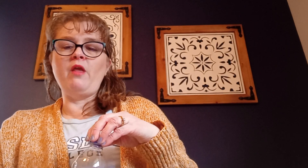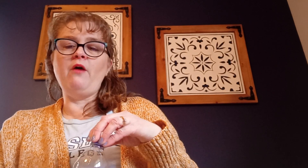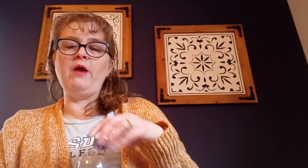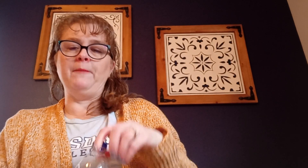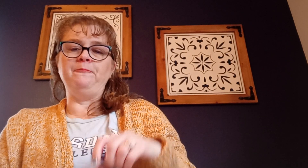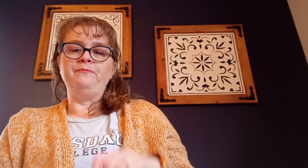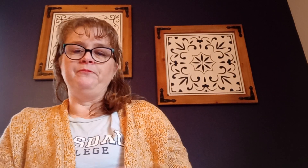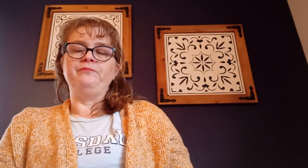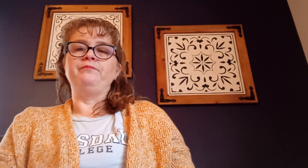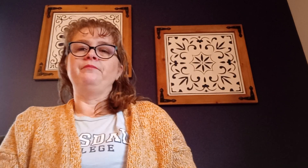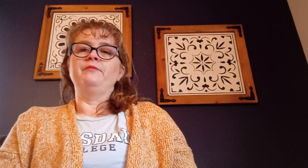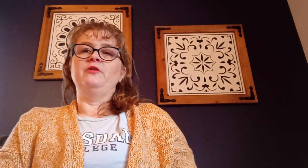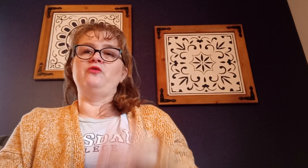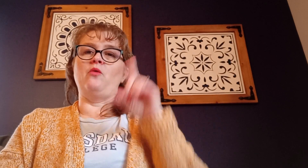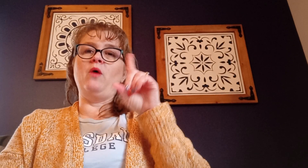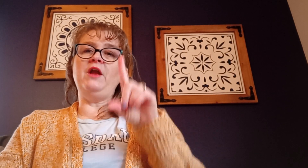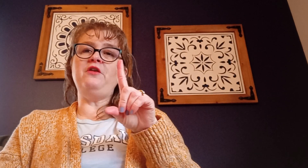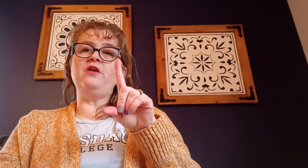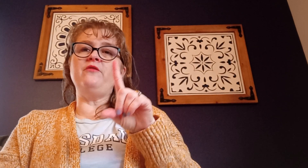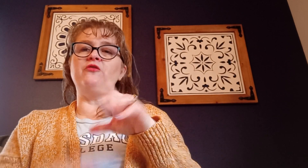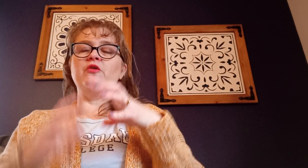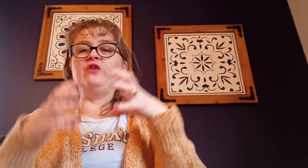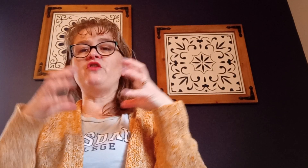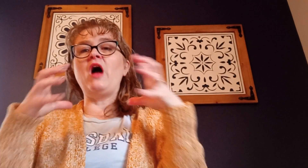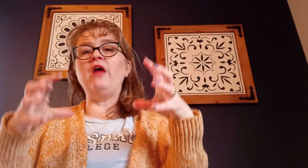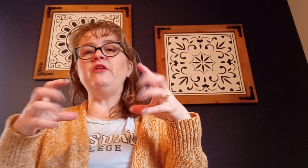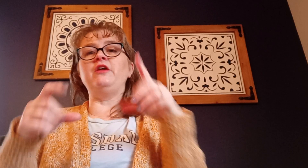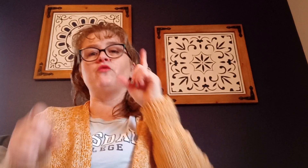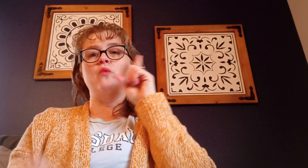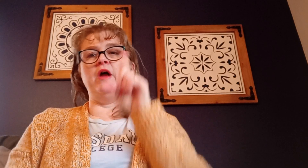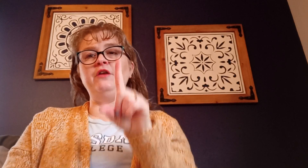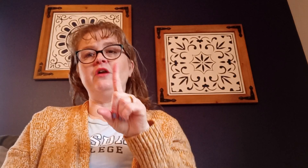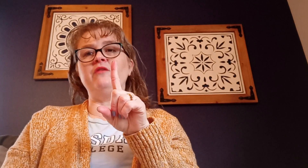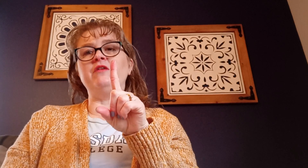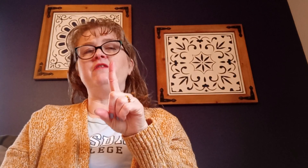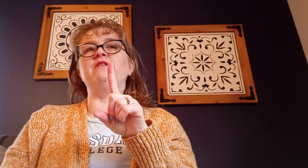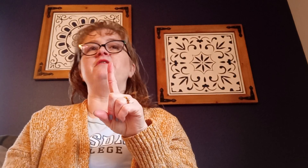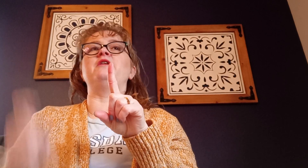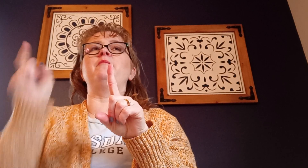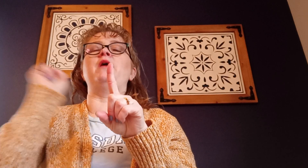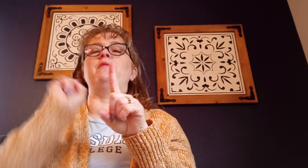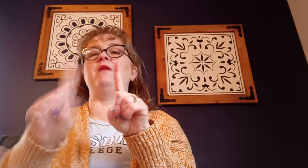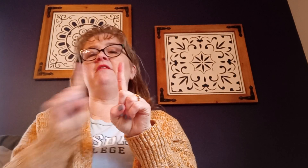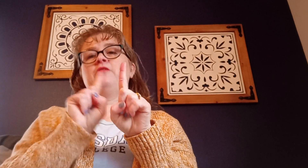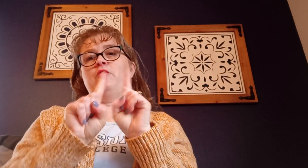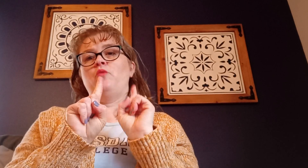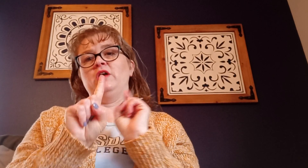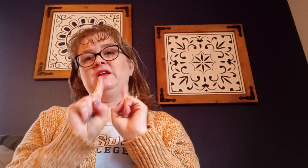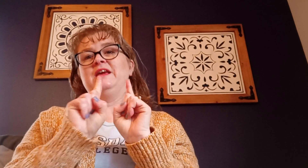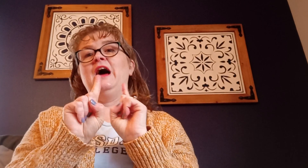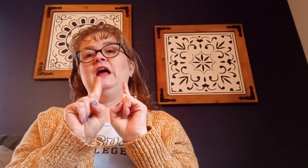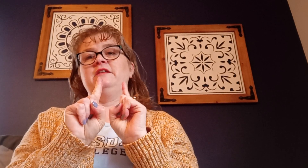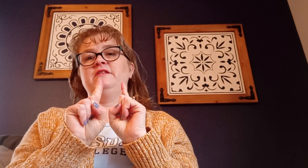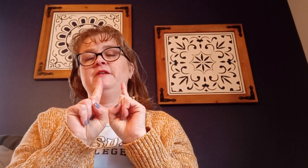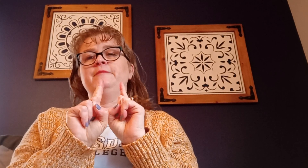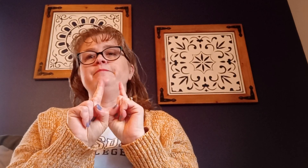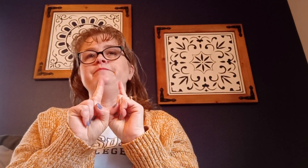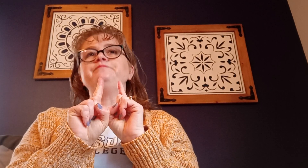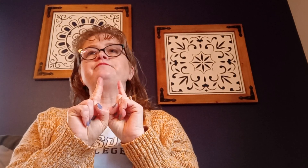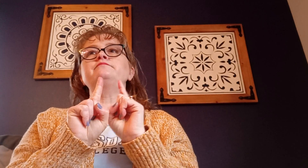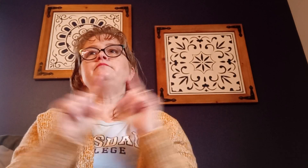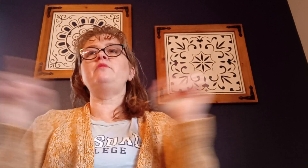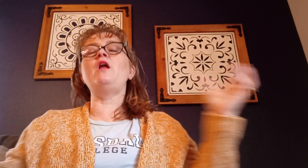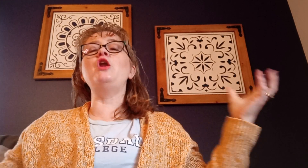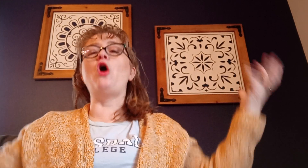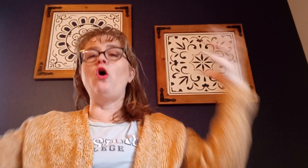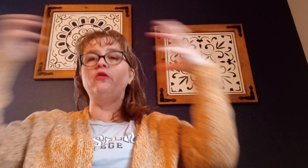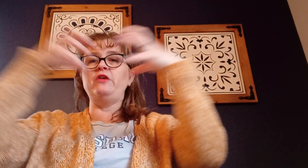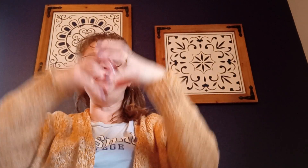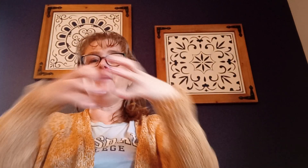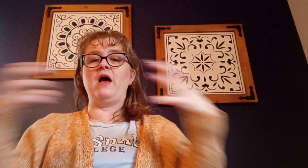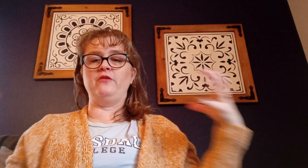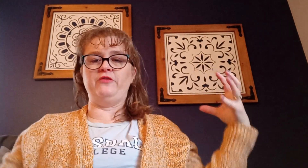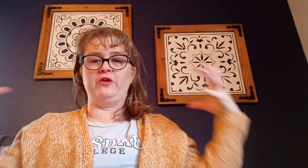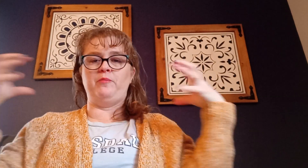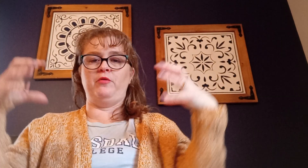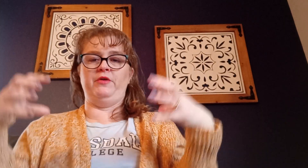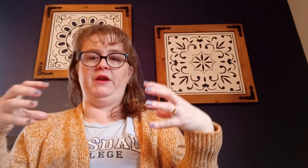Okay. So each colony is one nervous system and basically one gut. And all these mouths that are pulling